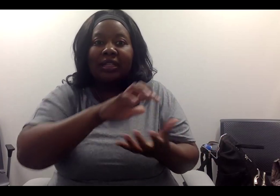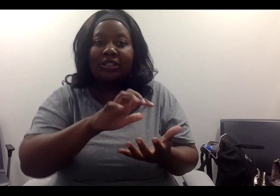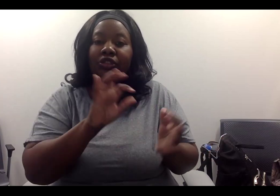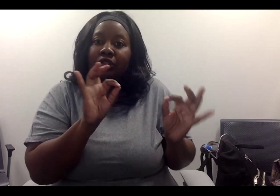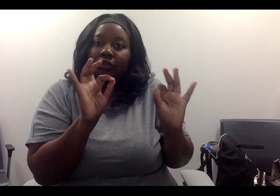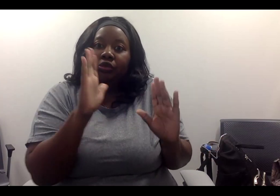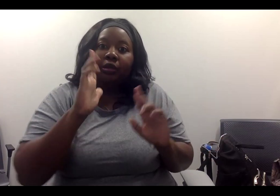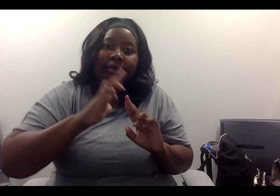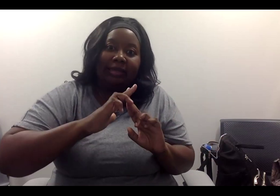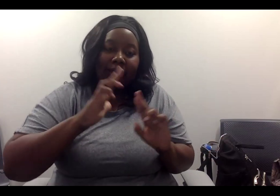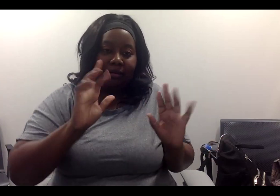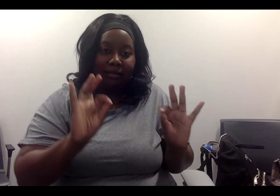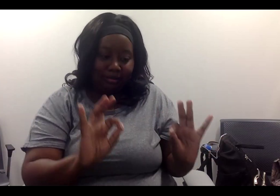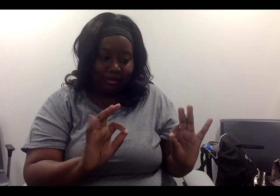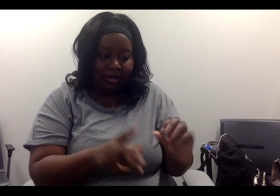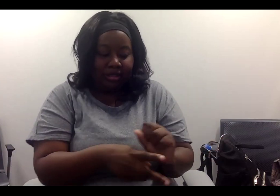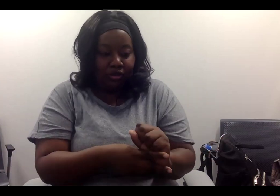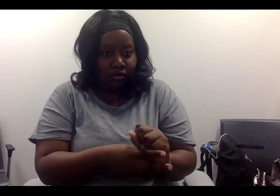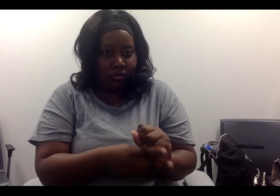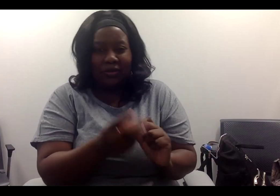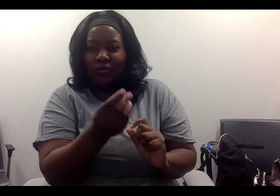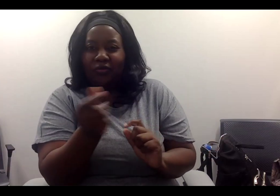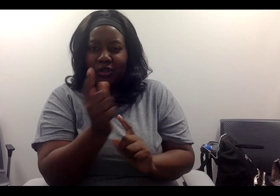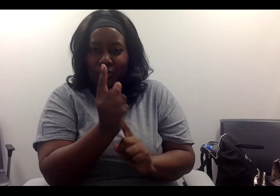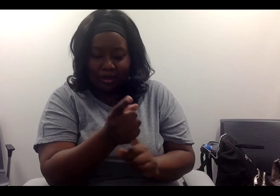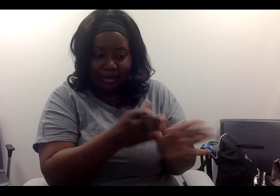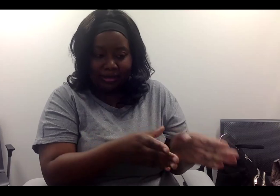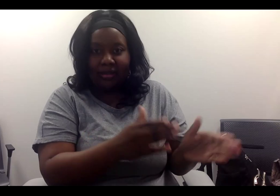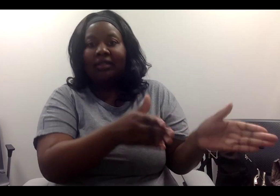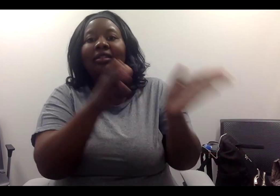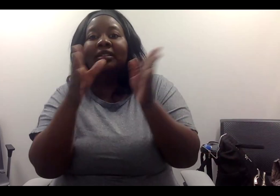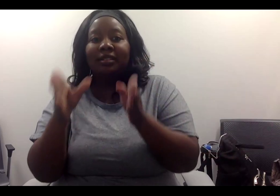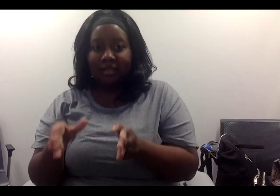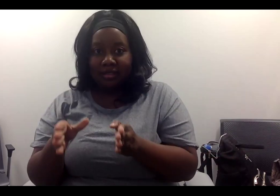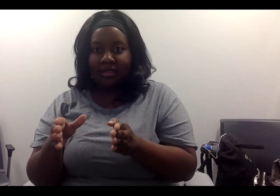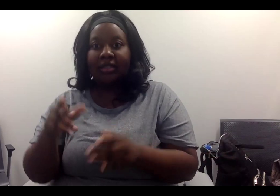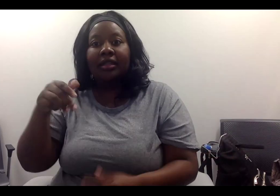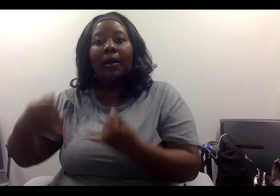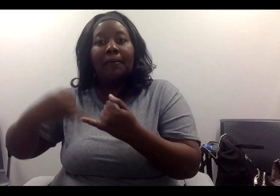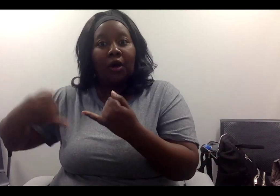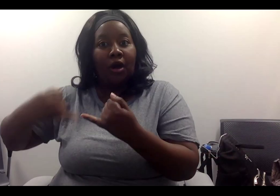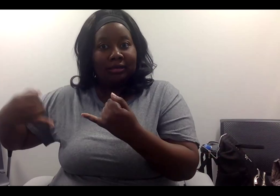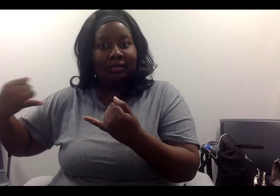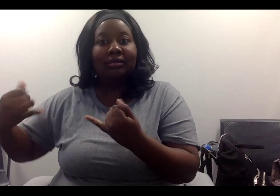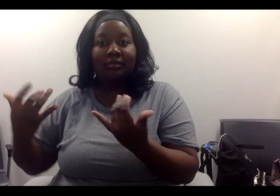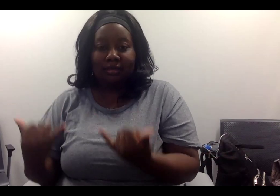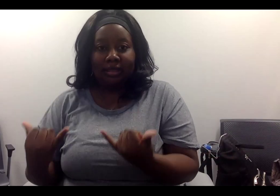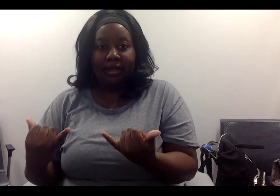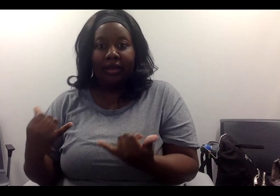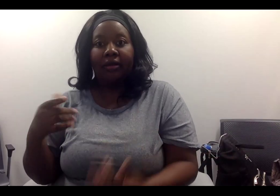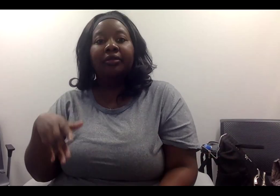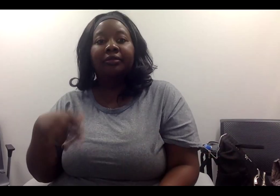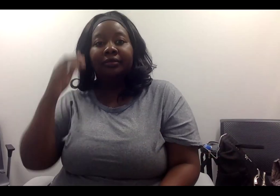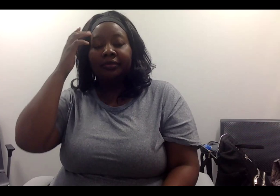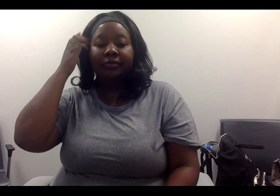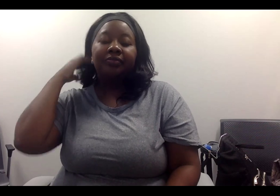eat. You can just reserve that for a few minutes while we move on to cook our pasta, which as usual, we'll do in some very well